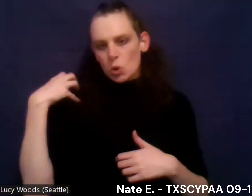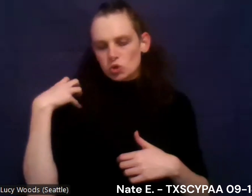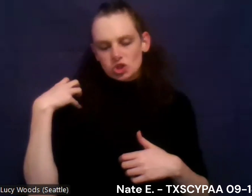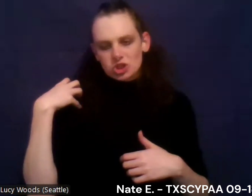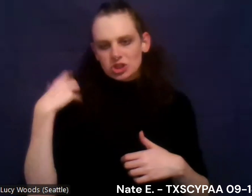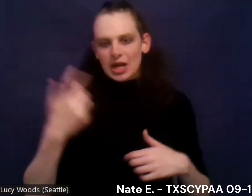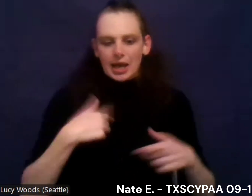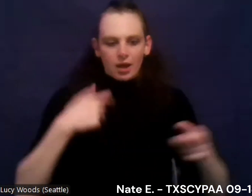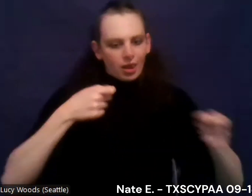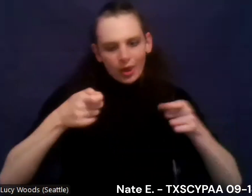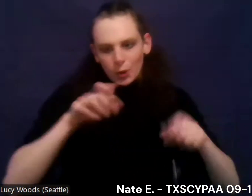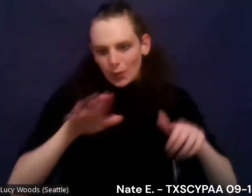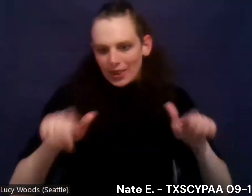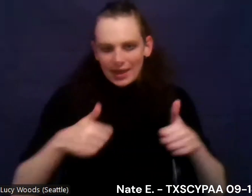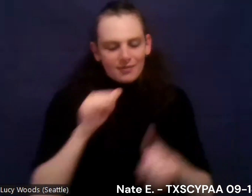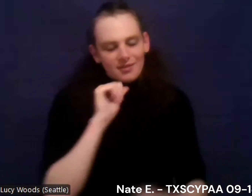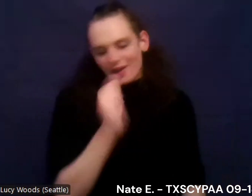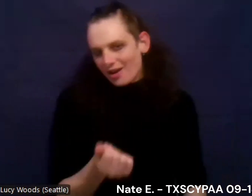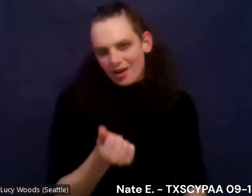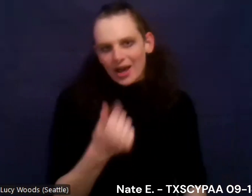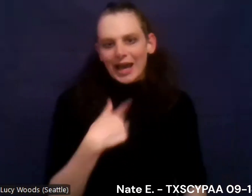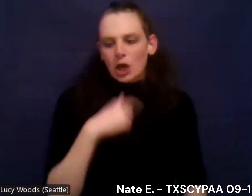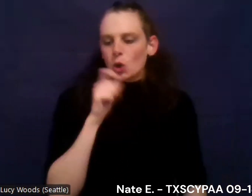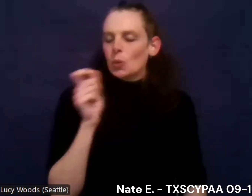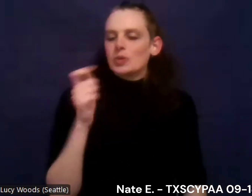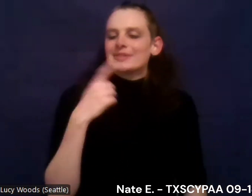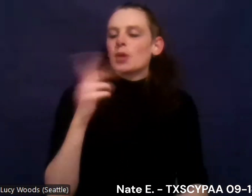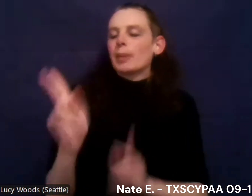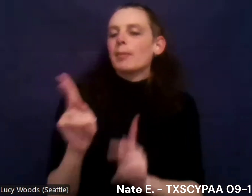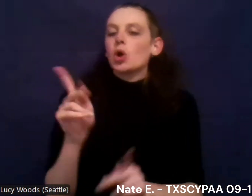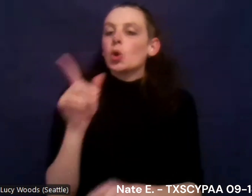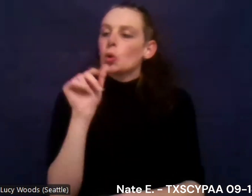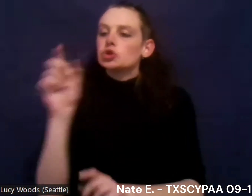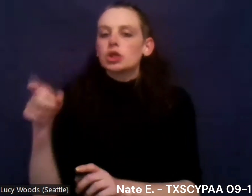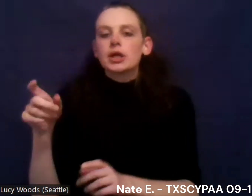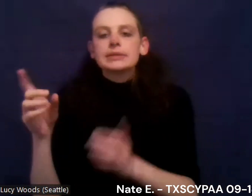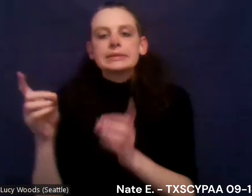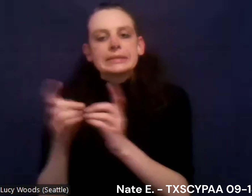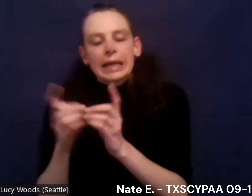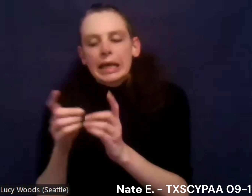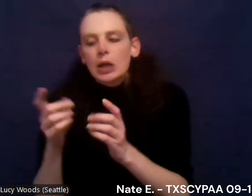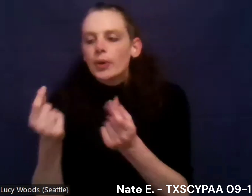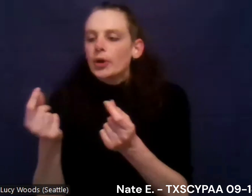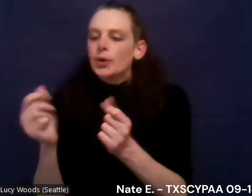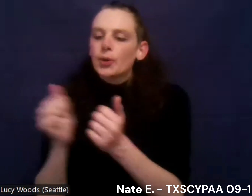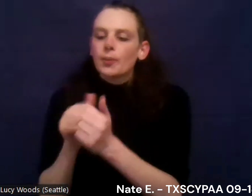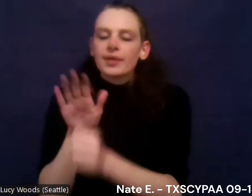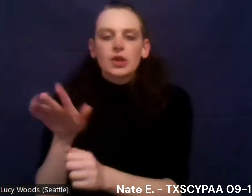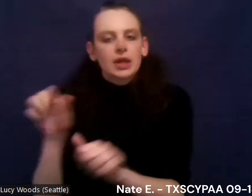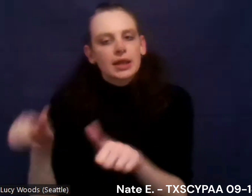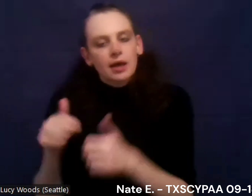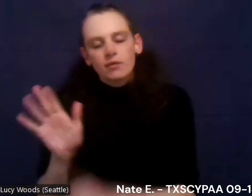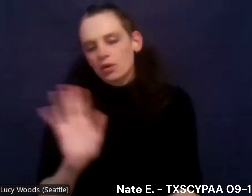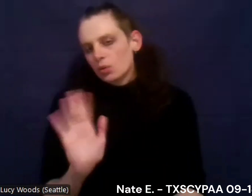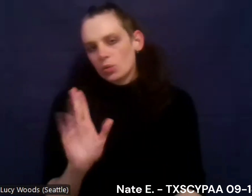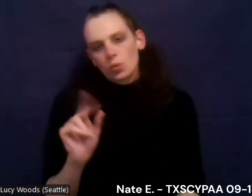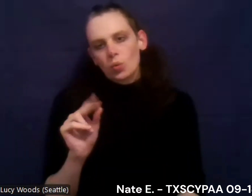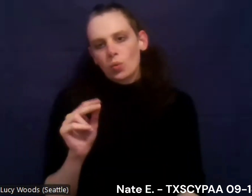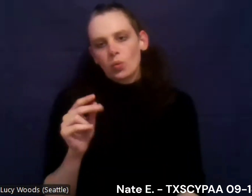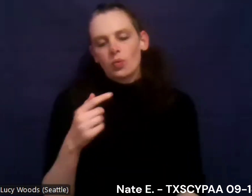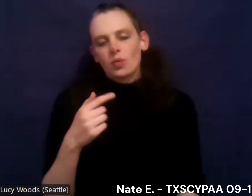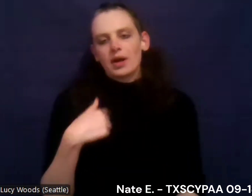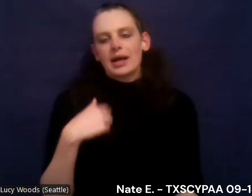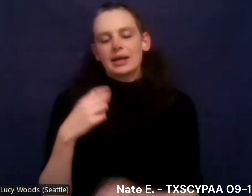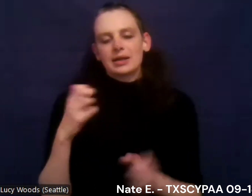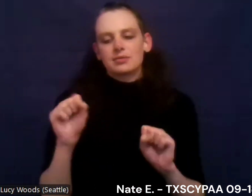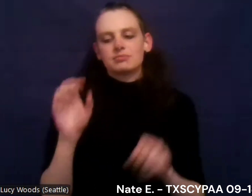I don't tell people who they should be with, what they should do with their life, how they should. I'm there to give them the 12